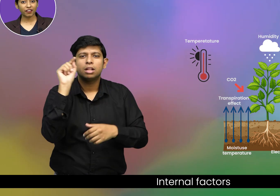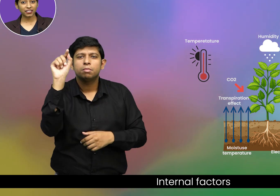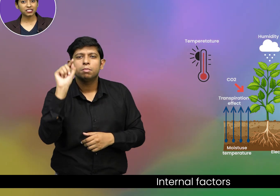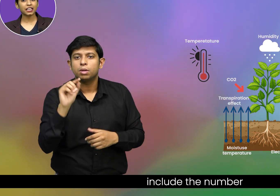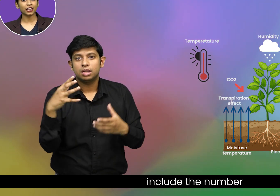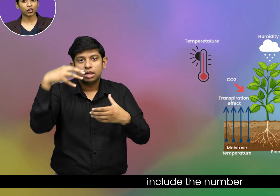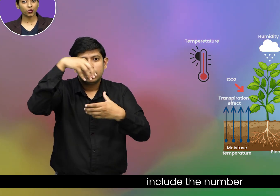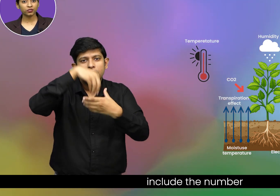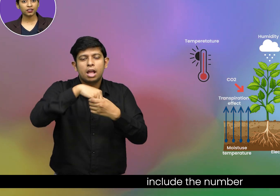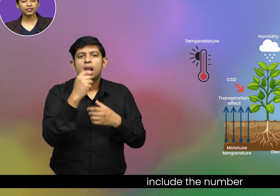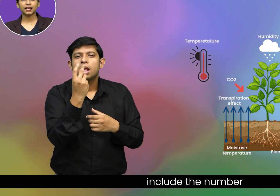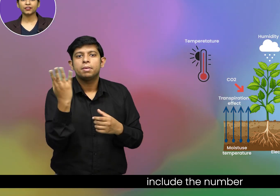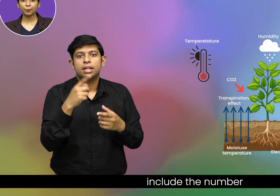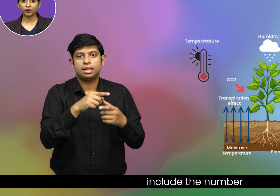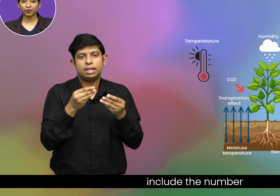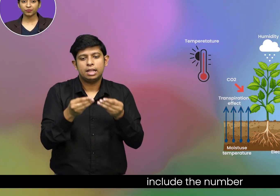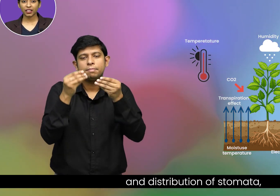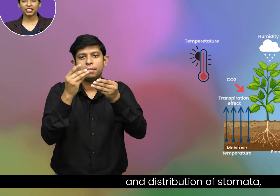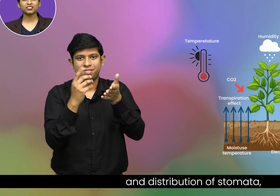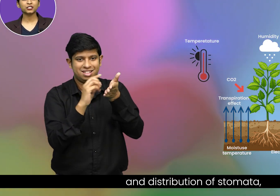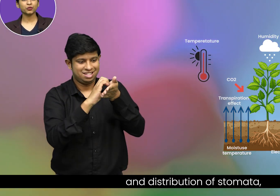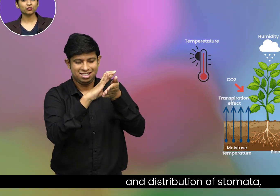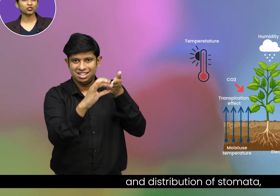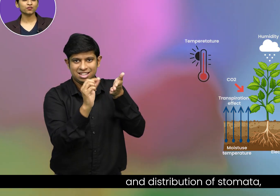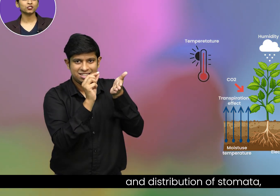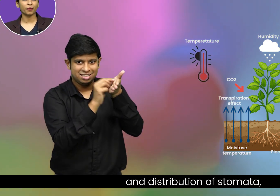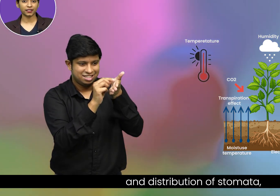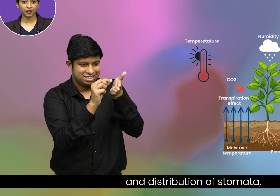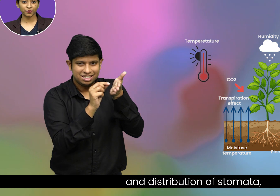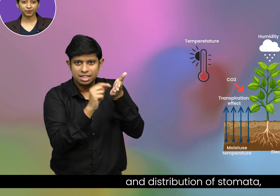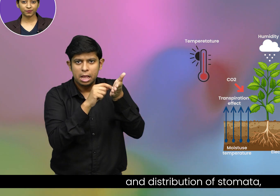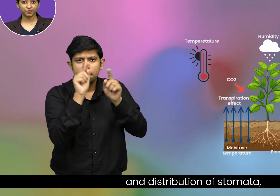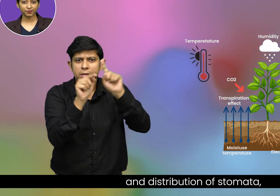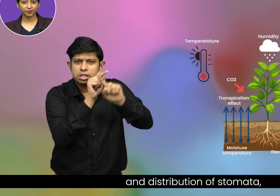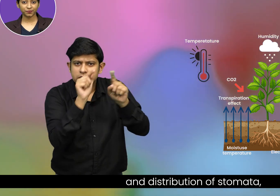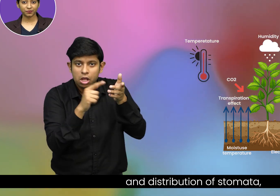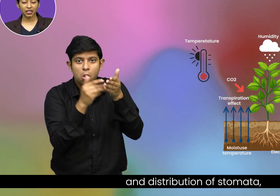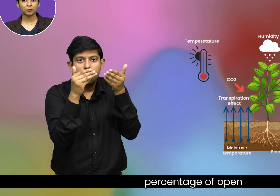Internal factors include the number and distribution of stomata,